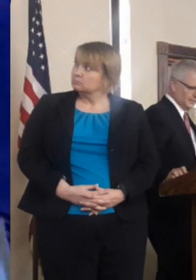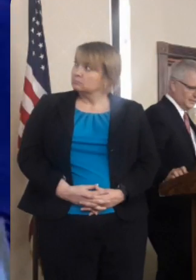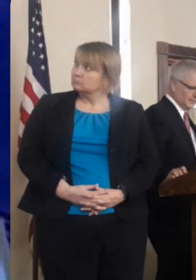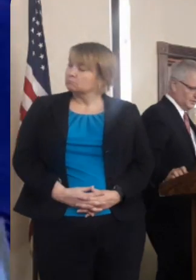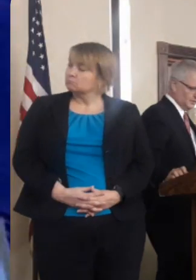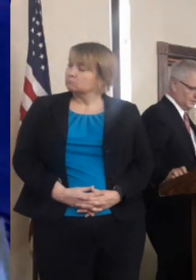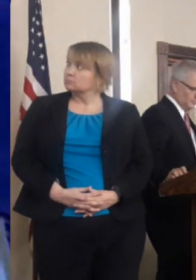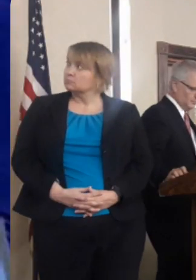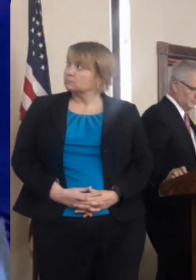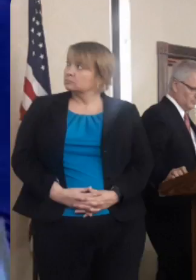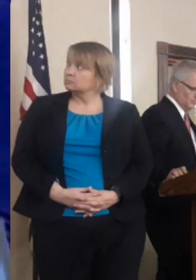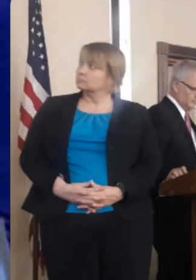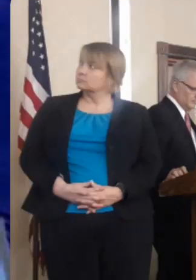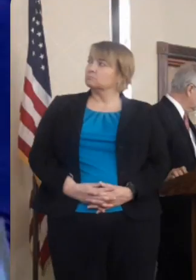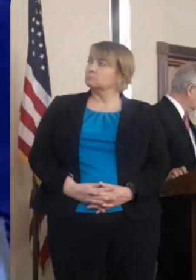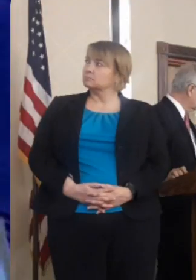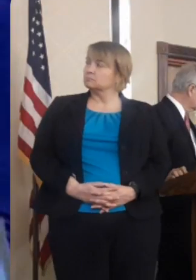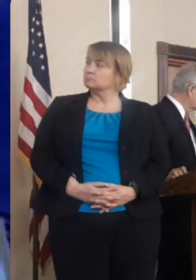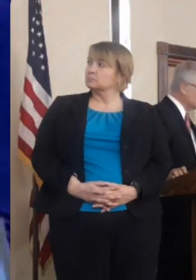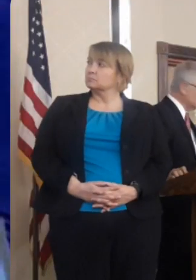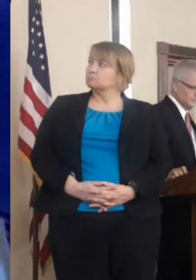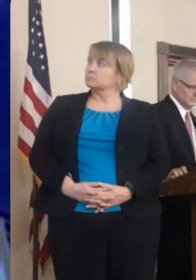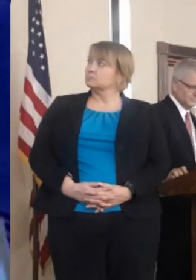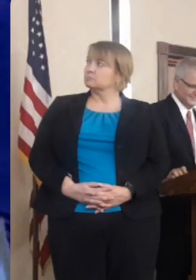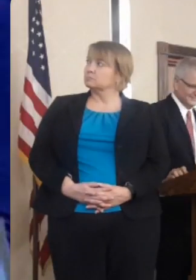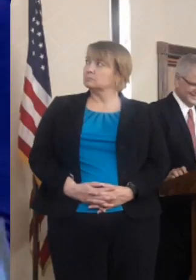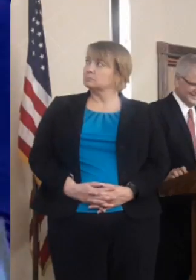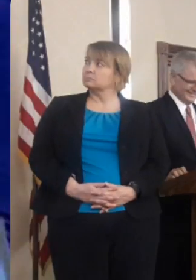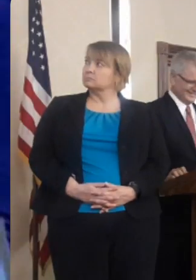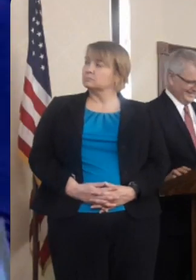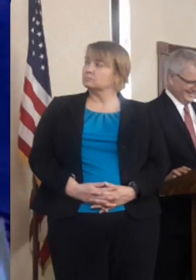This is known as the Stanard rule.